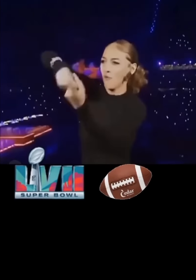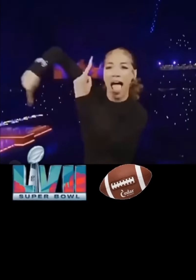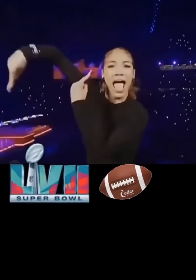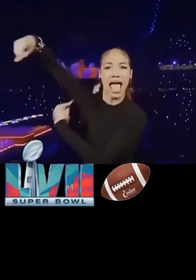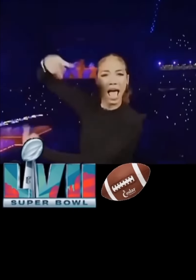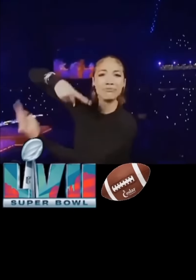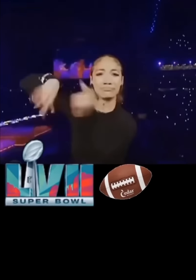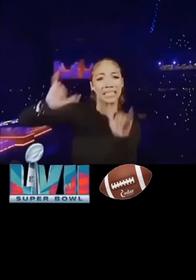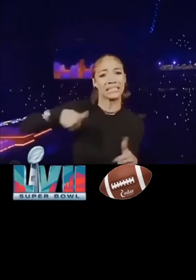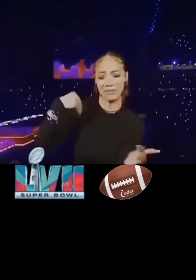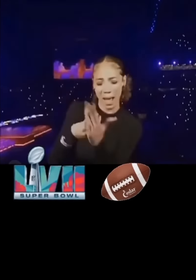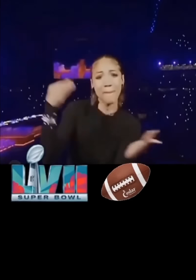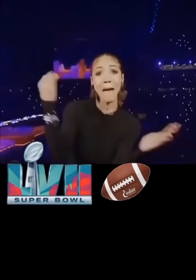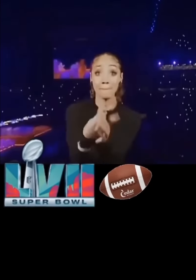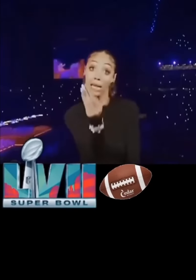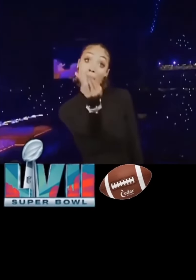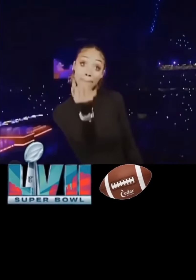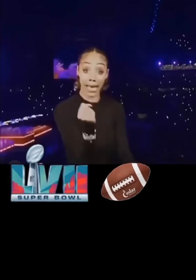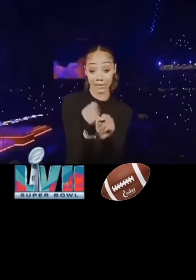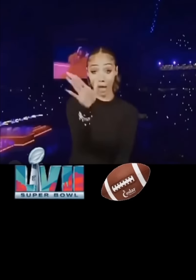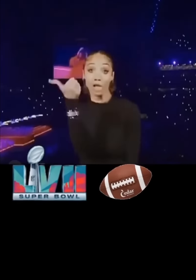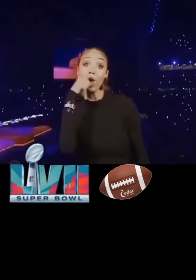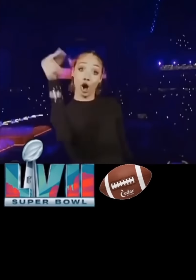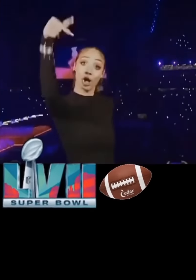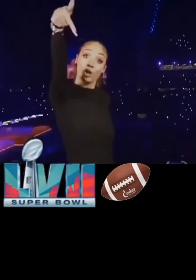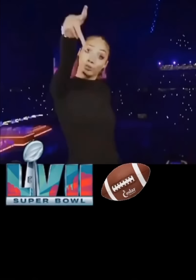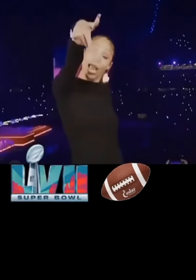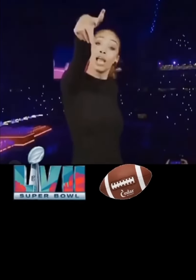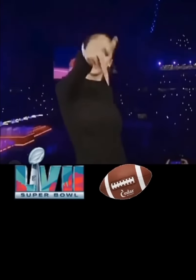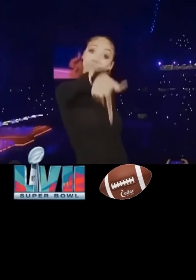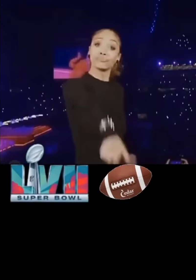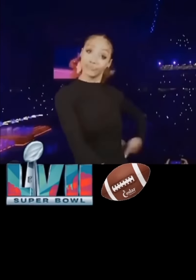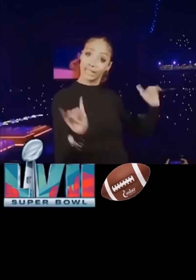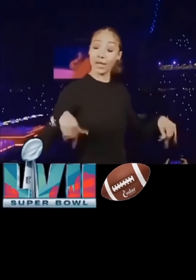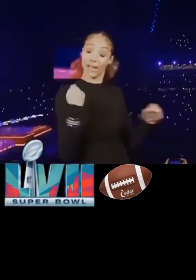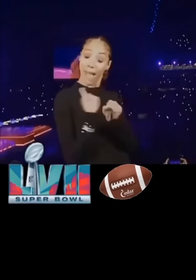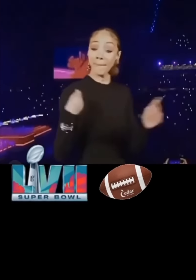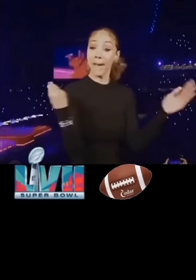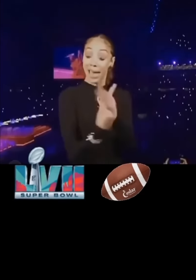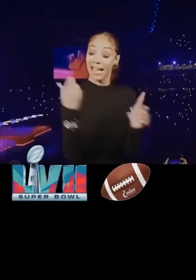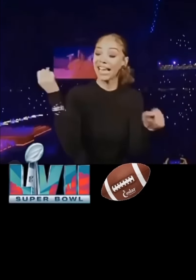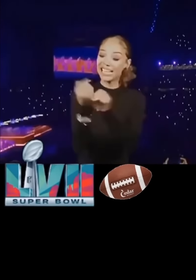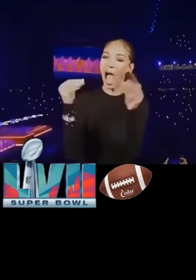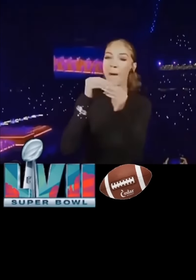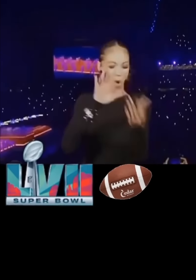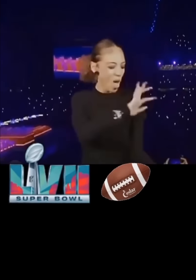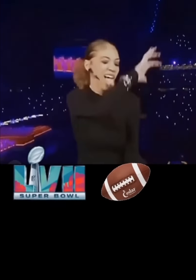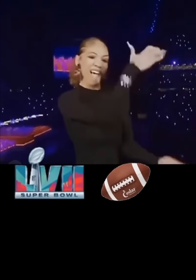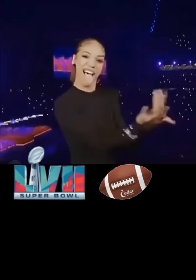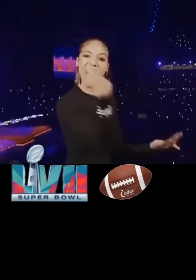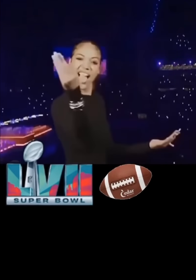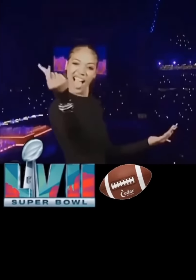the Super Bowl when Rihanna performed. And when I say amazing, I wish I was able to see this great performance during the Super Bowl.